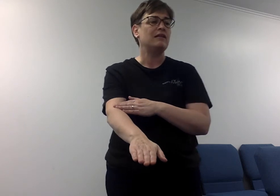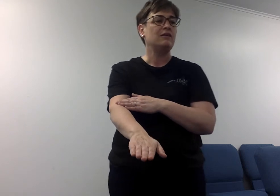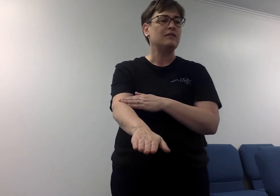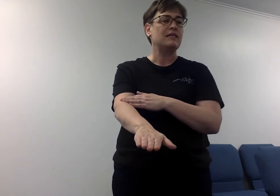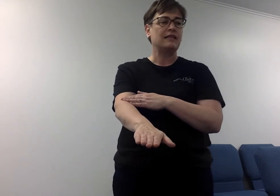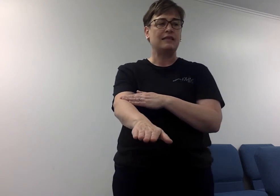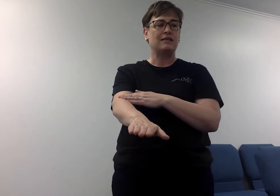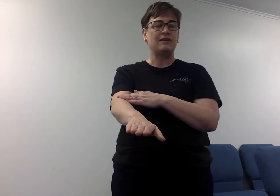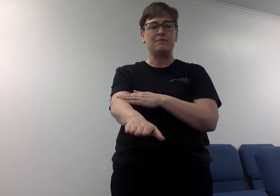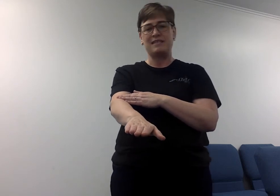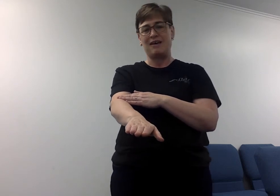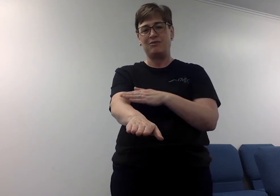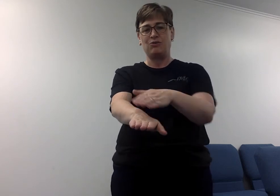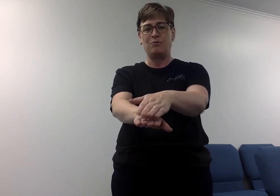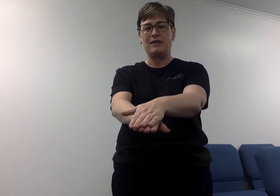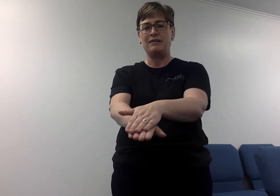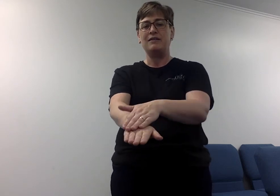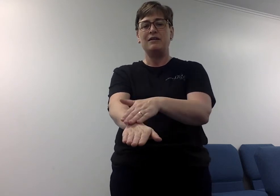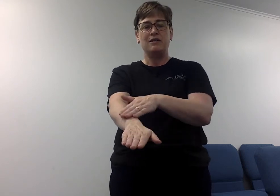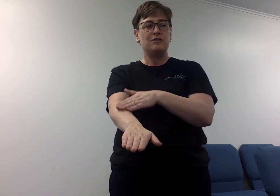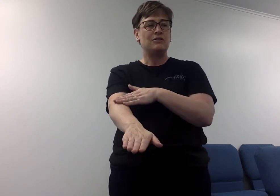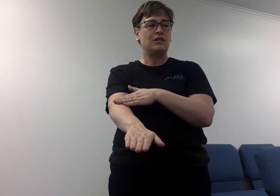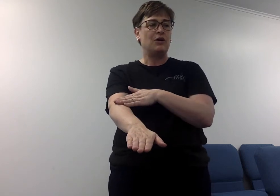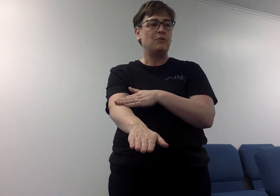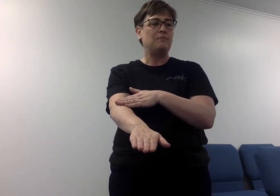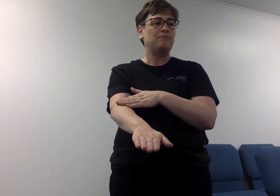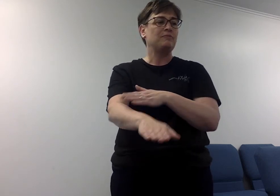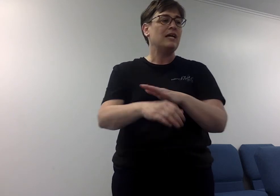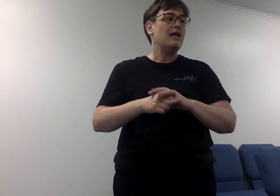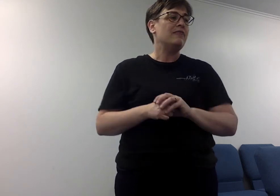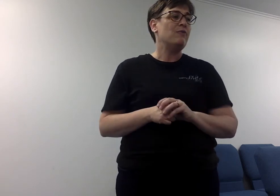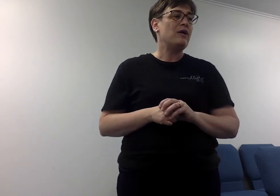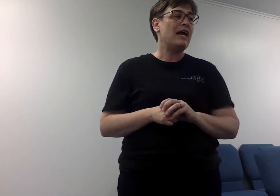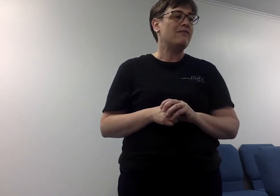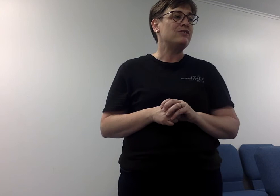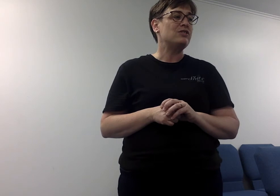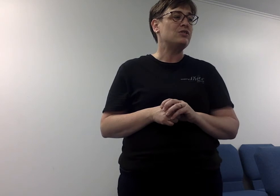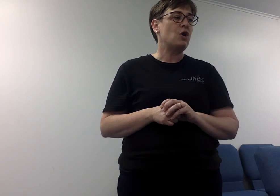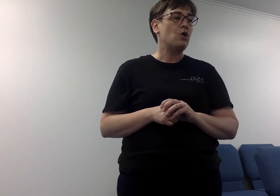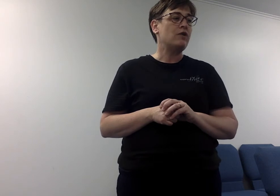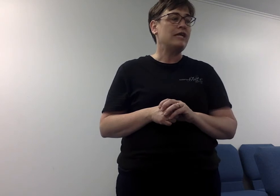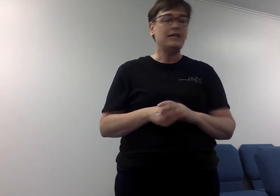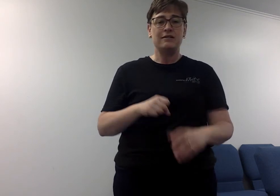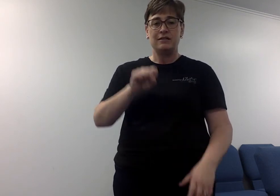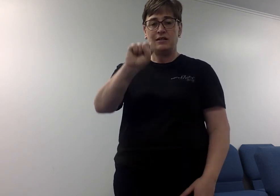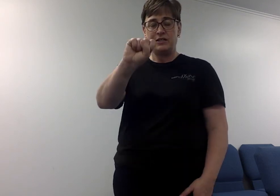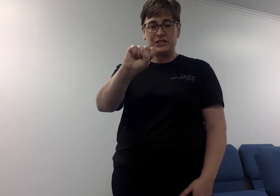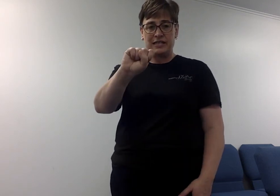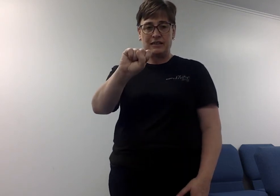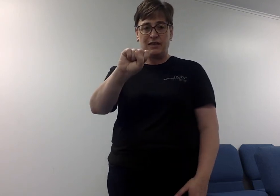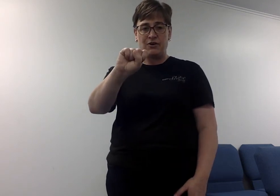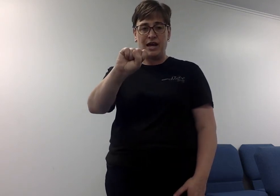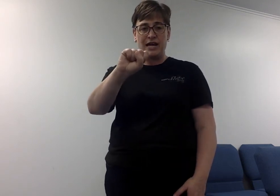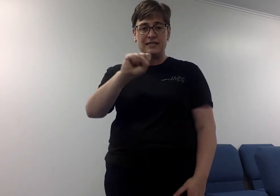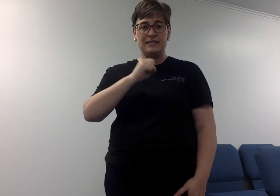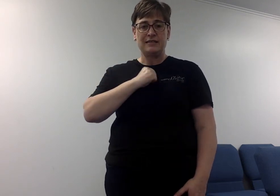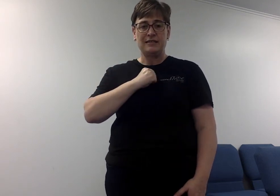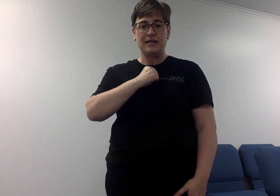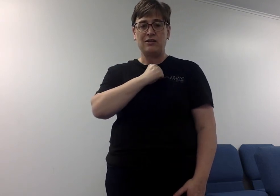looks like the thumb's out a little bit. Slow. Then we have sorry. You take the letter S, and you